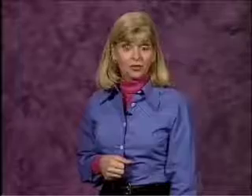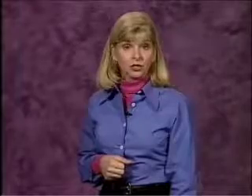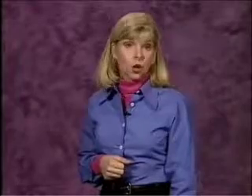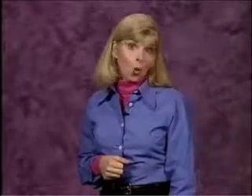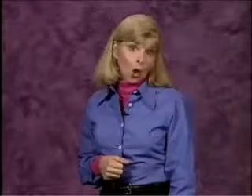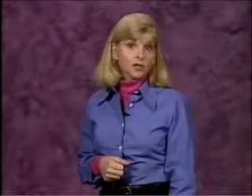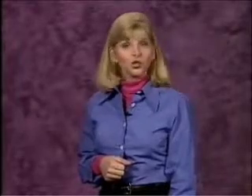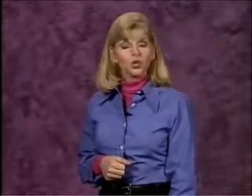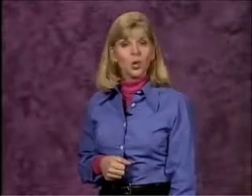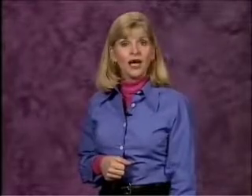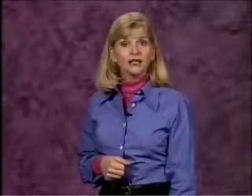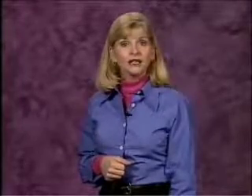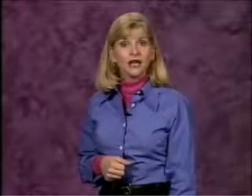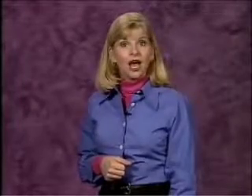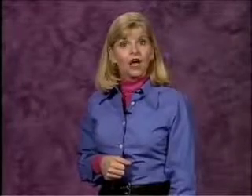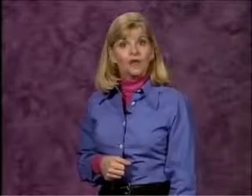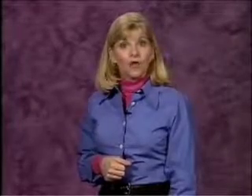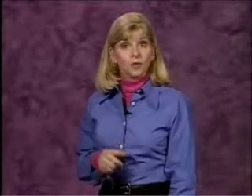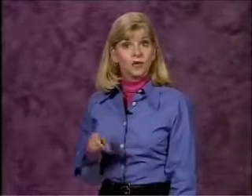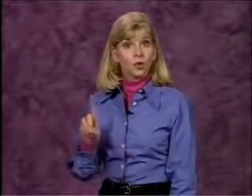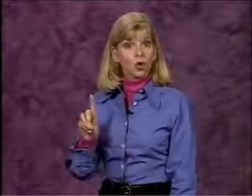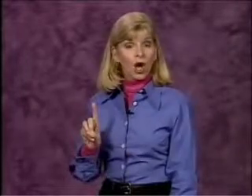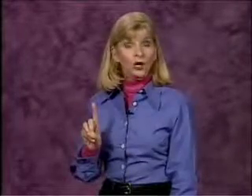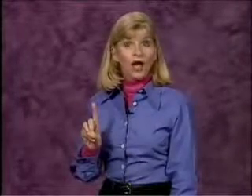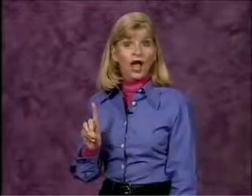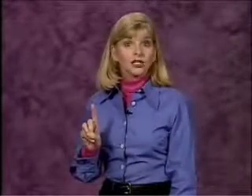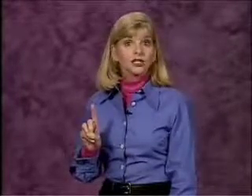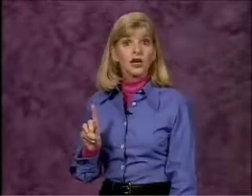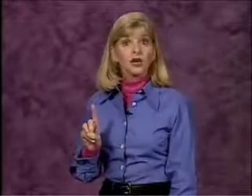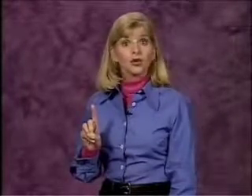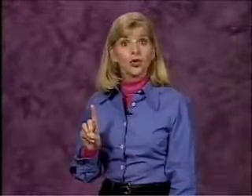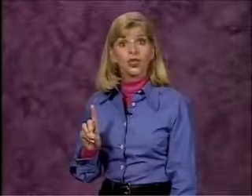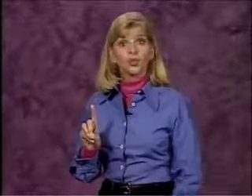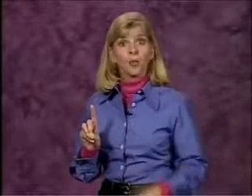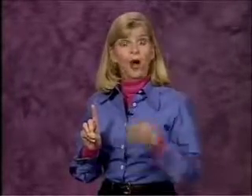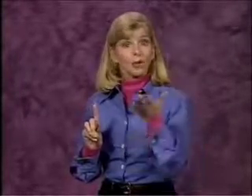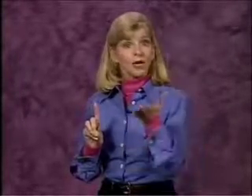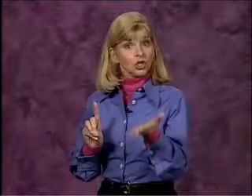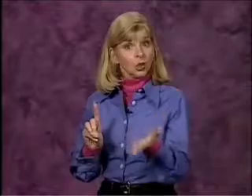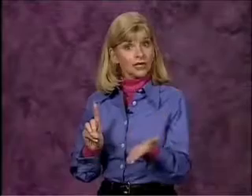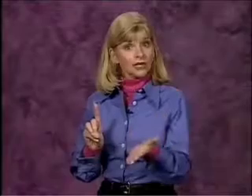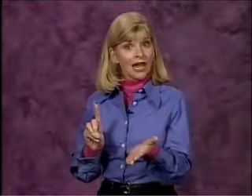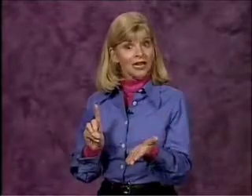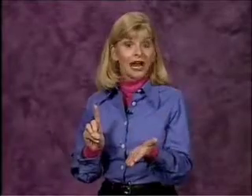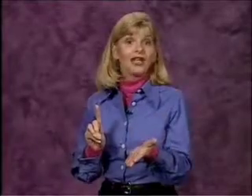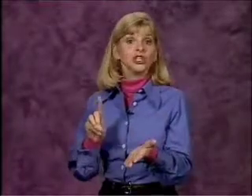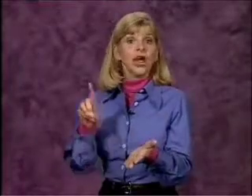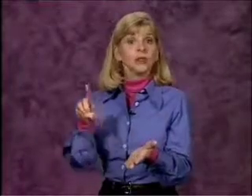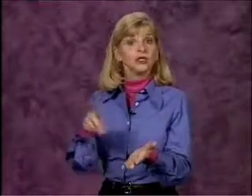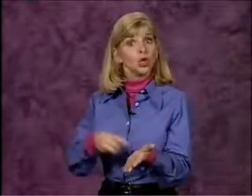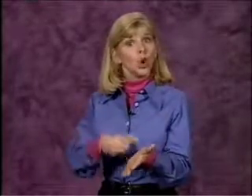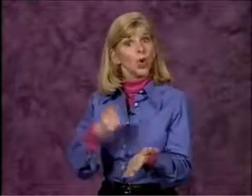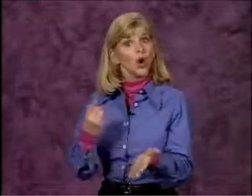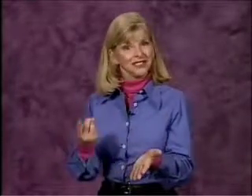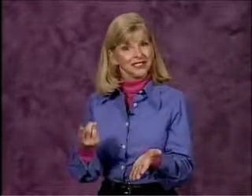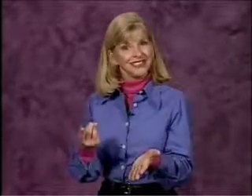happened, once or twice. Form the number 1 and strike it across your palm to indicate an action happens once.